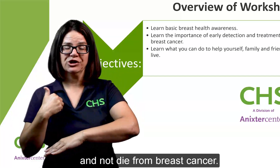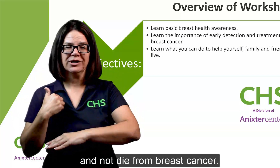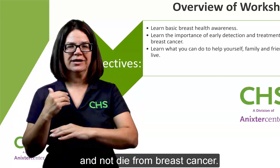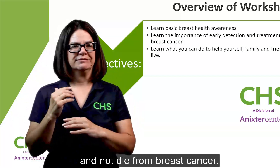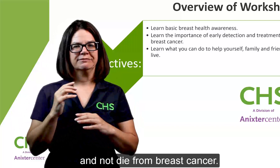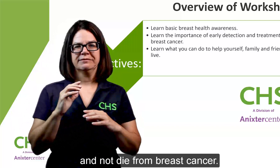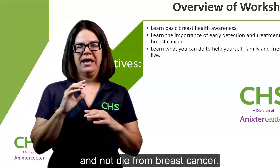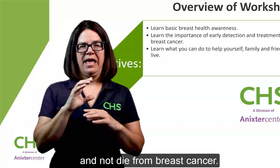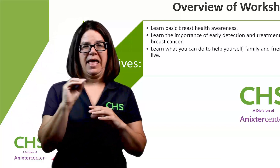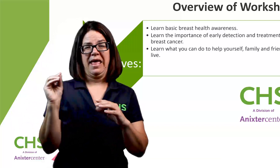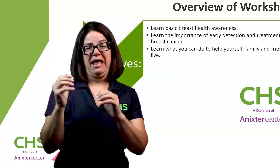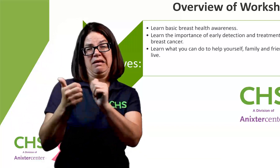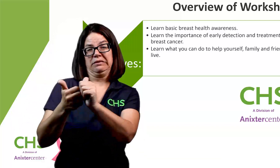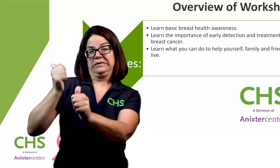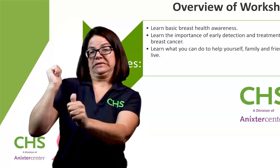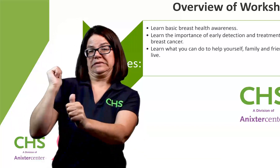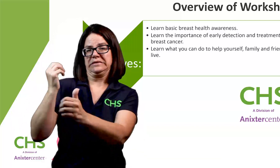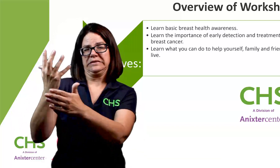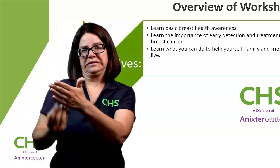die from breast cancer.